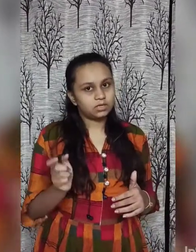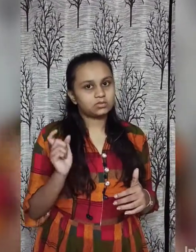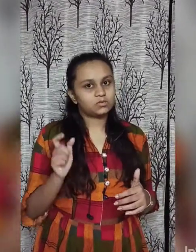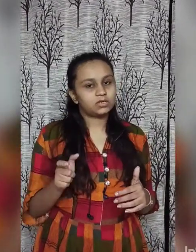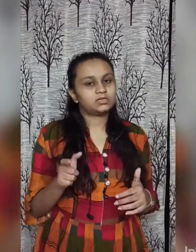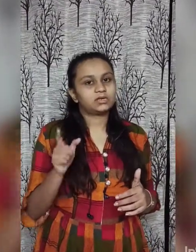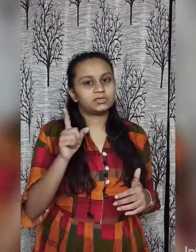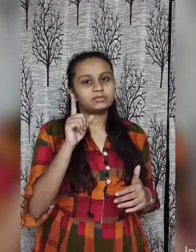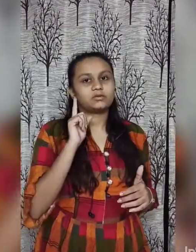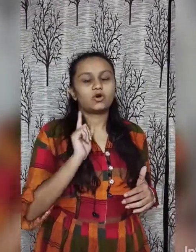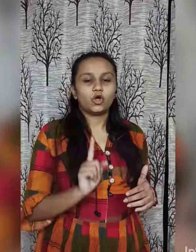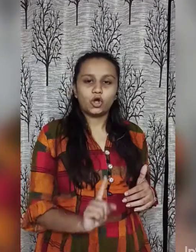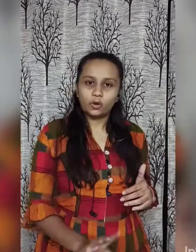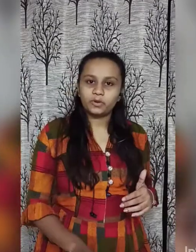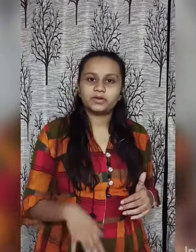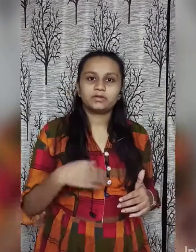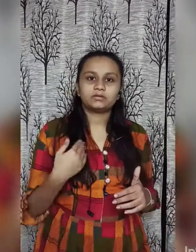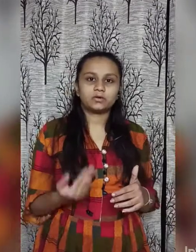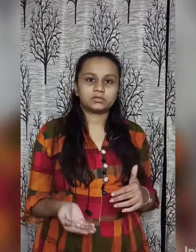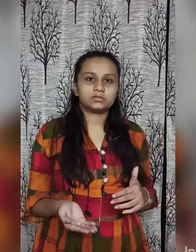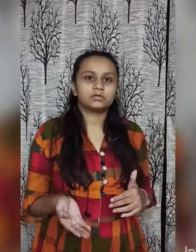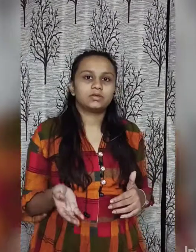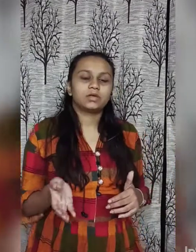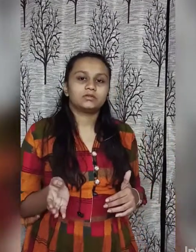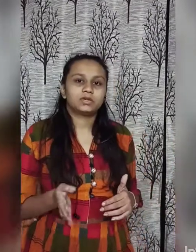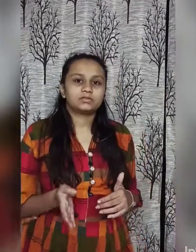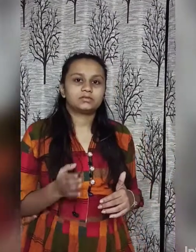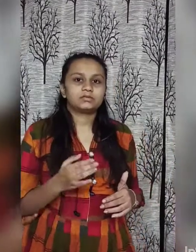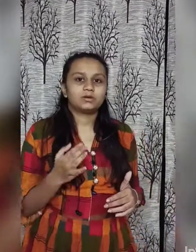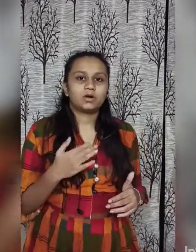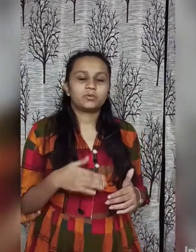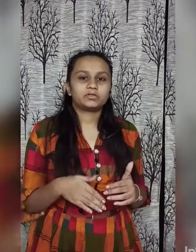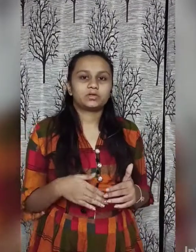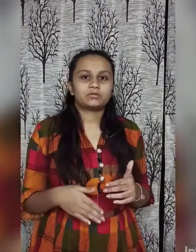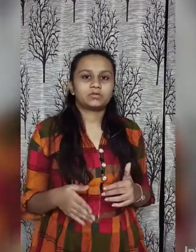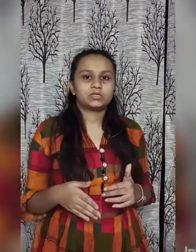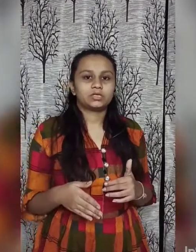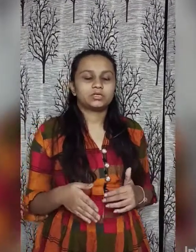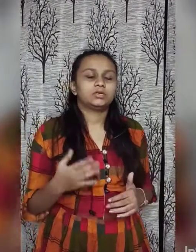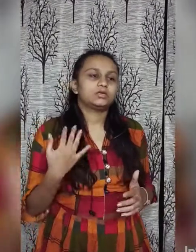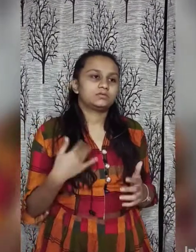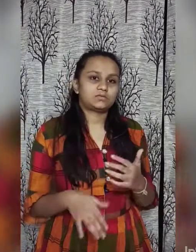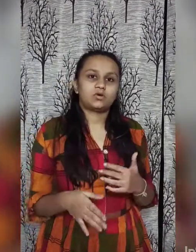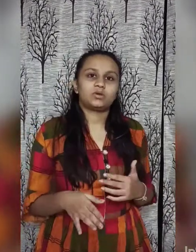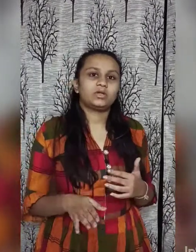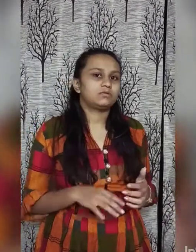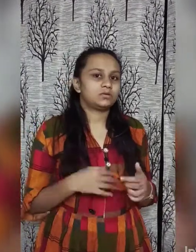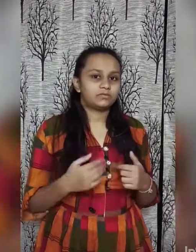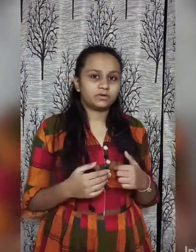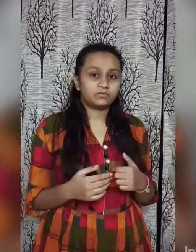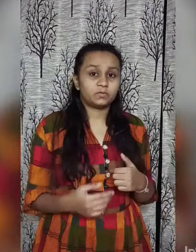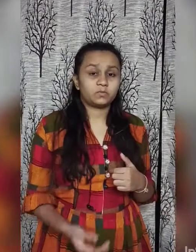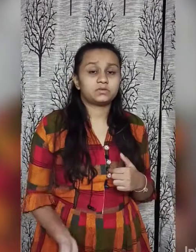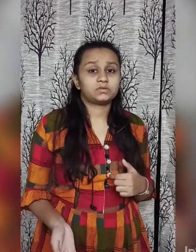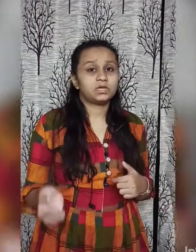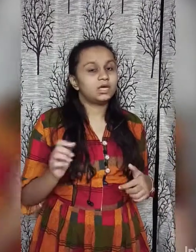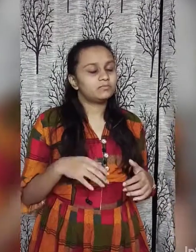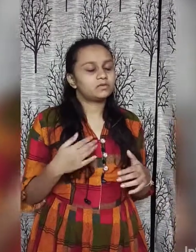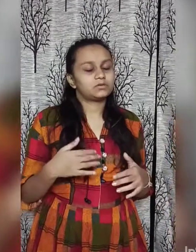rendered is known as operating costing. Next is operation costing. It is only a refined process